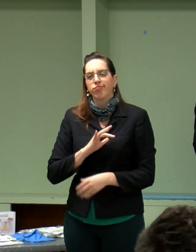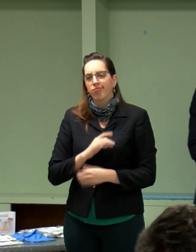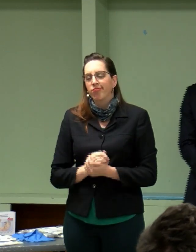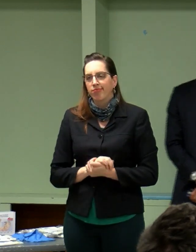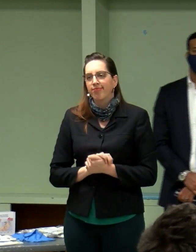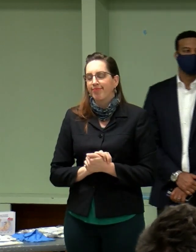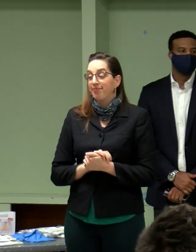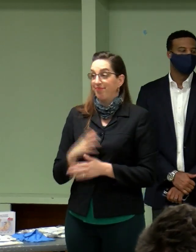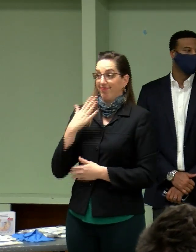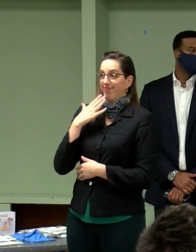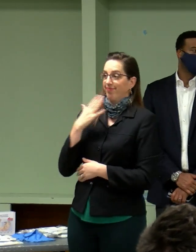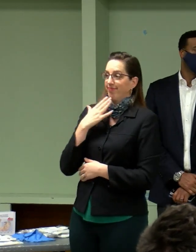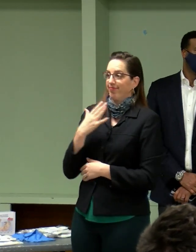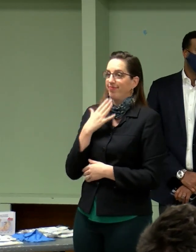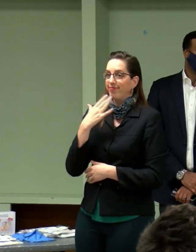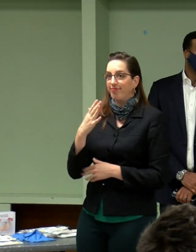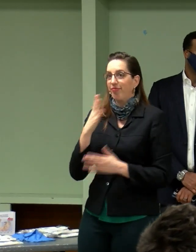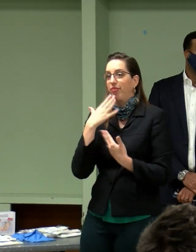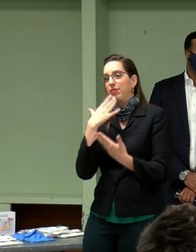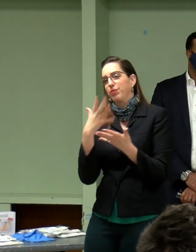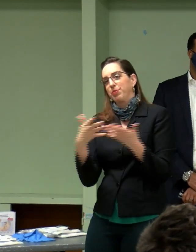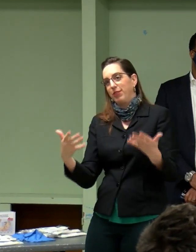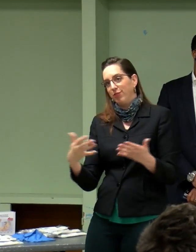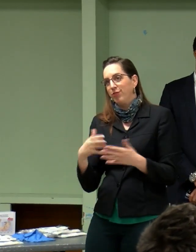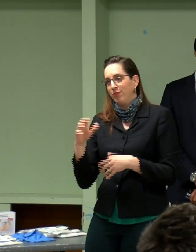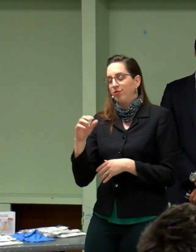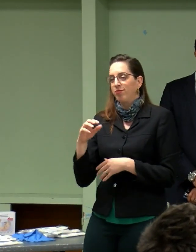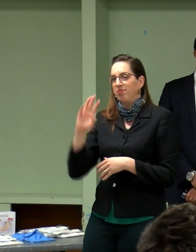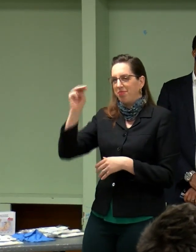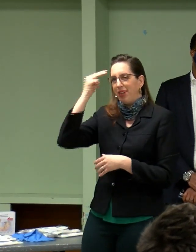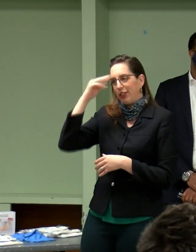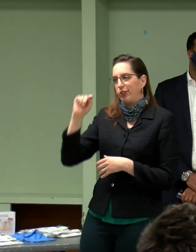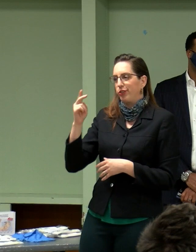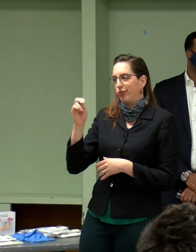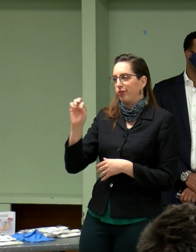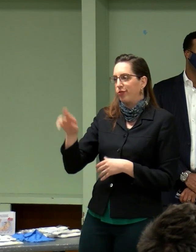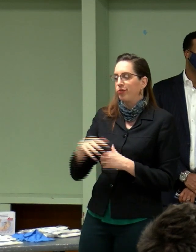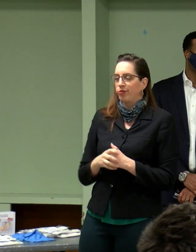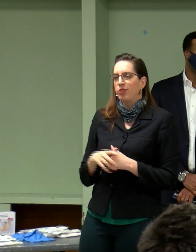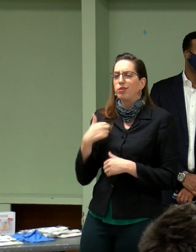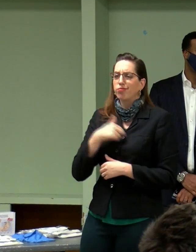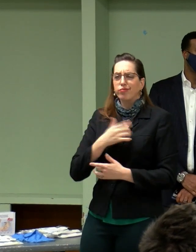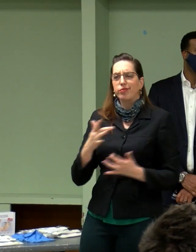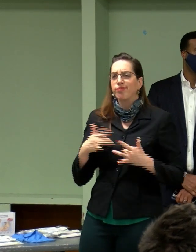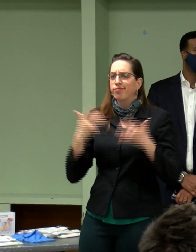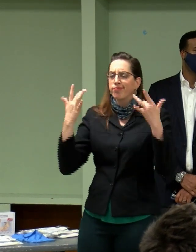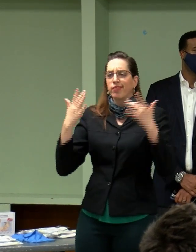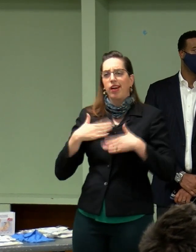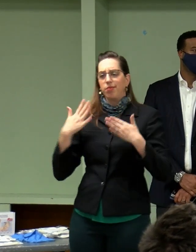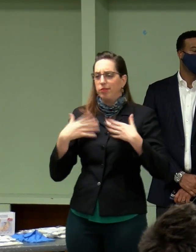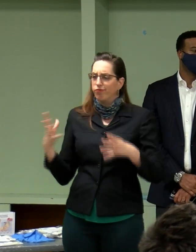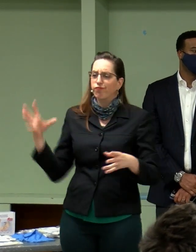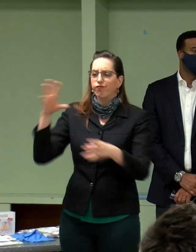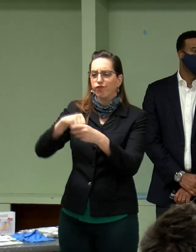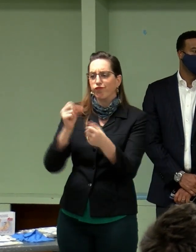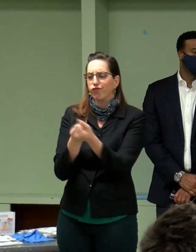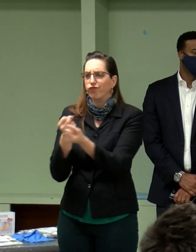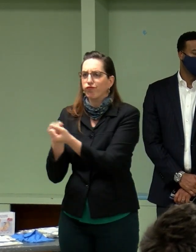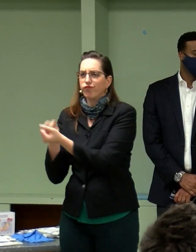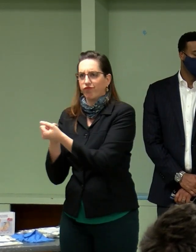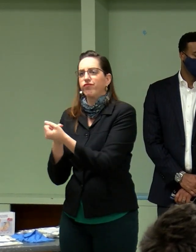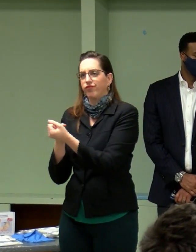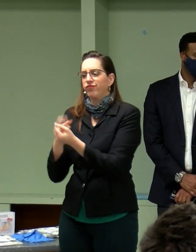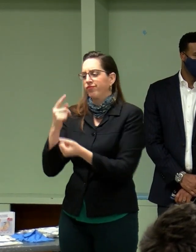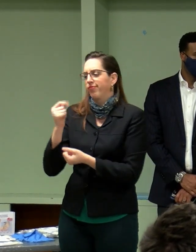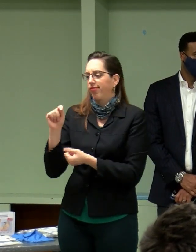Thank you. Thank you so much, Mayor Turner. We are thrilled to be able to do our part at the